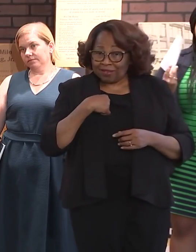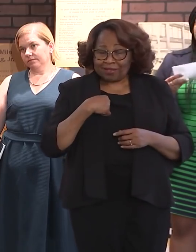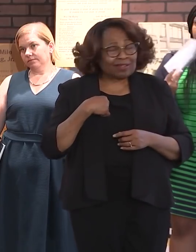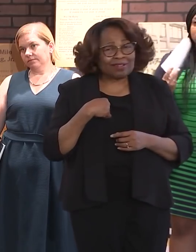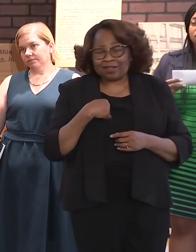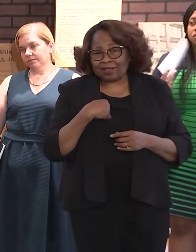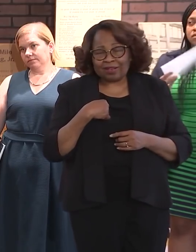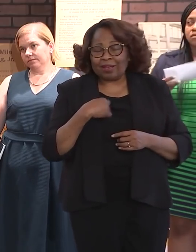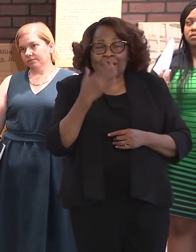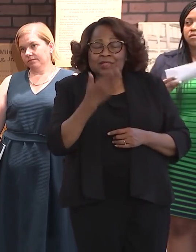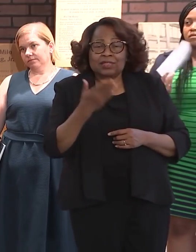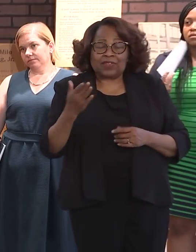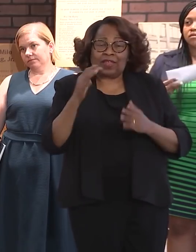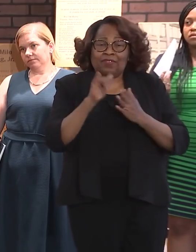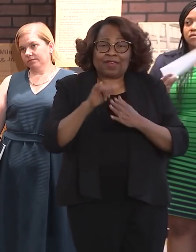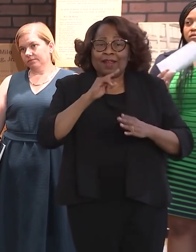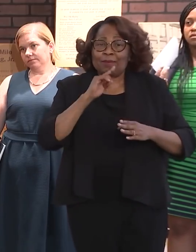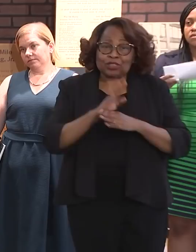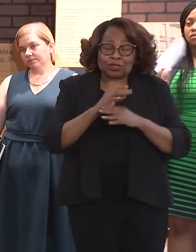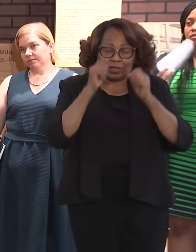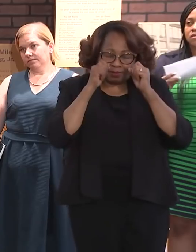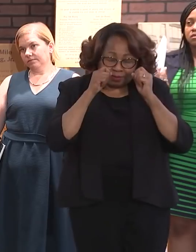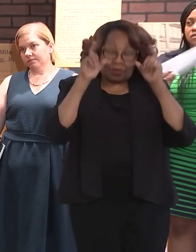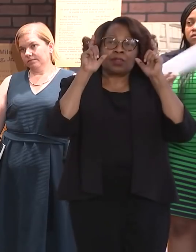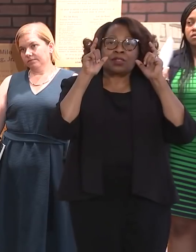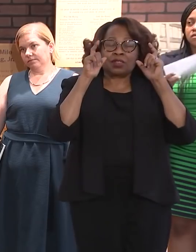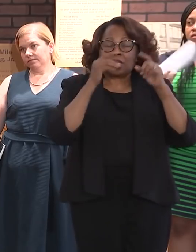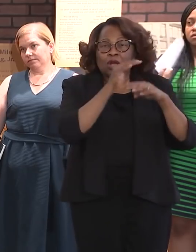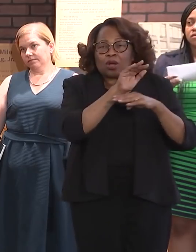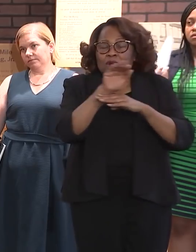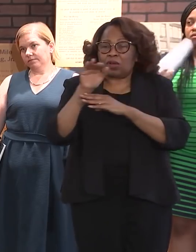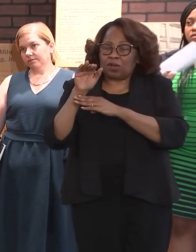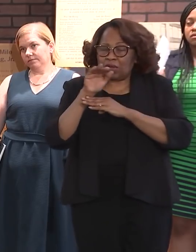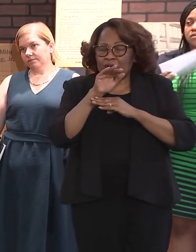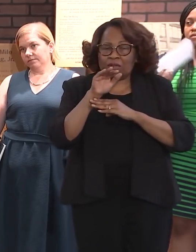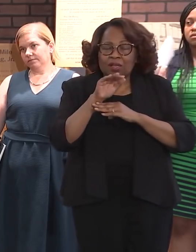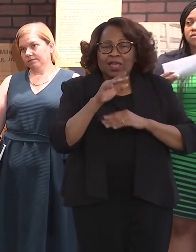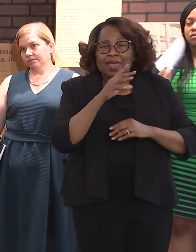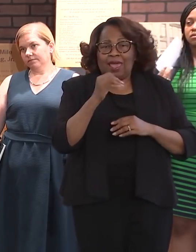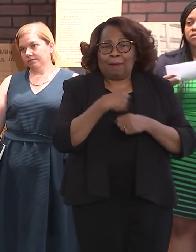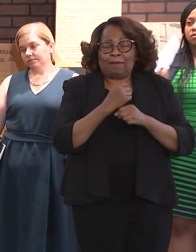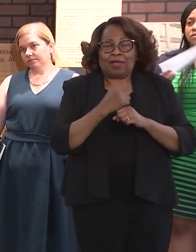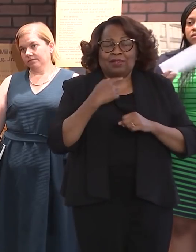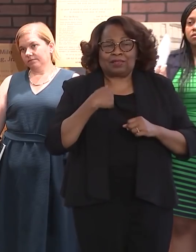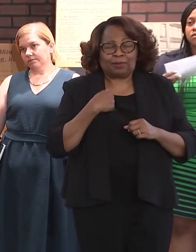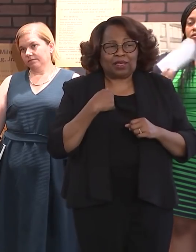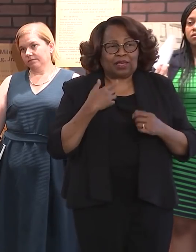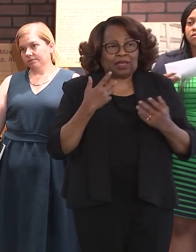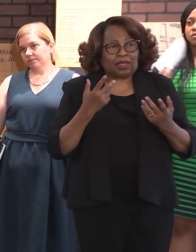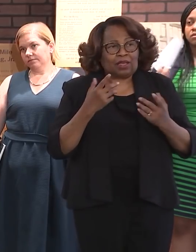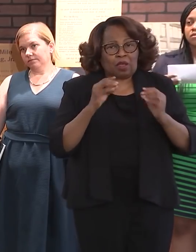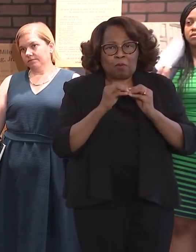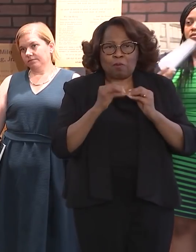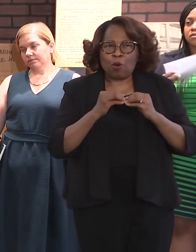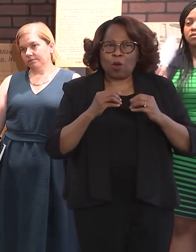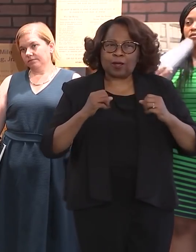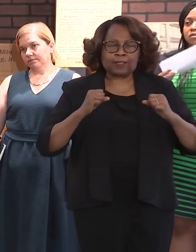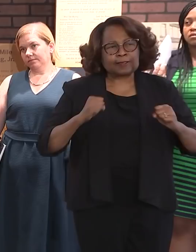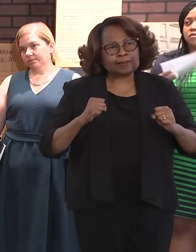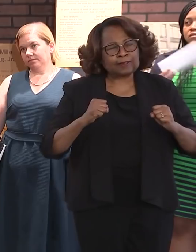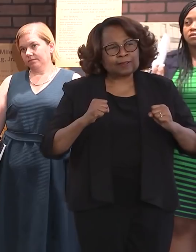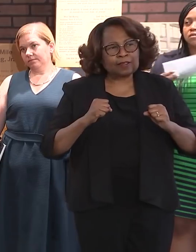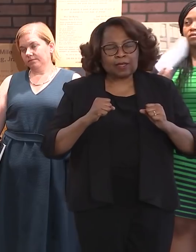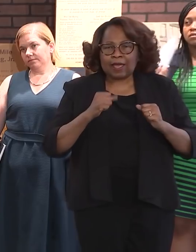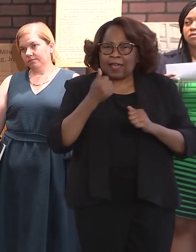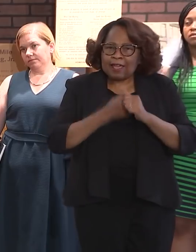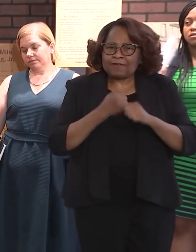This is the thing that absolutely keeps me up every night and makes me more determined, everyone